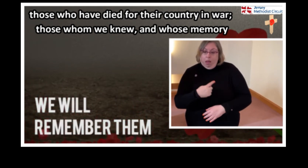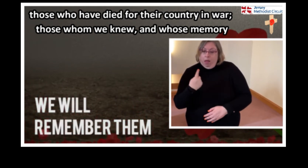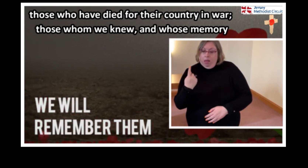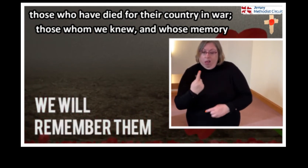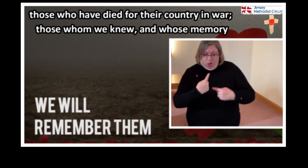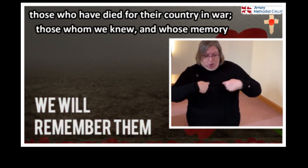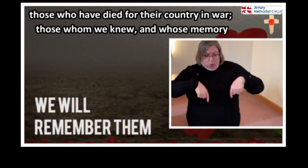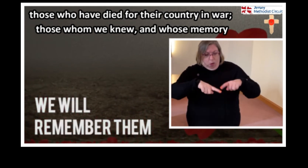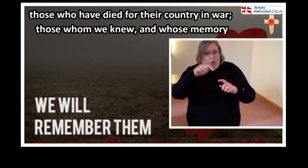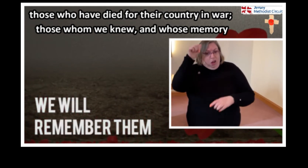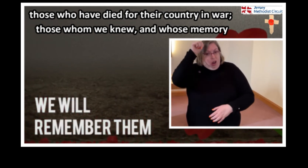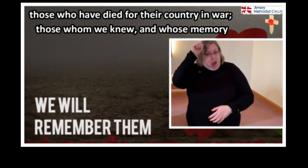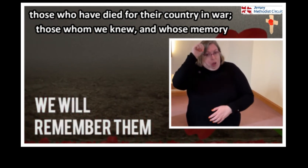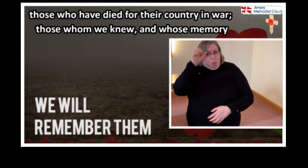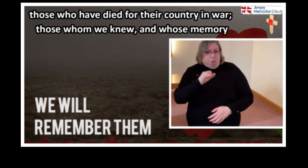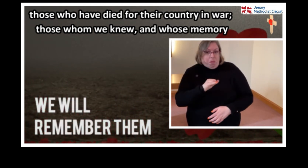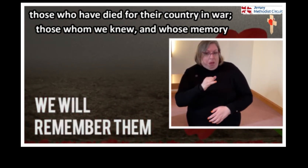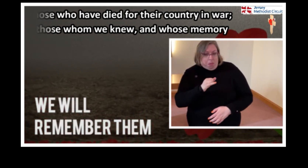those whom we knew